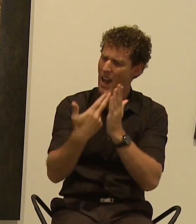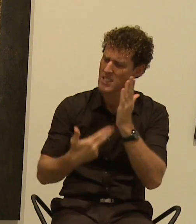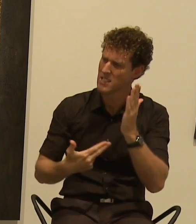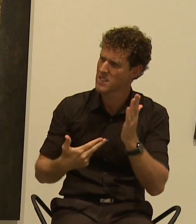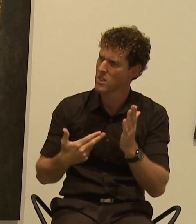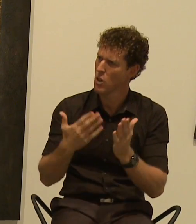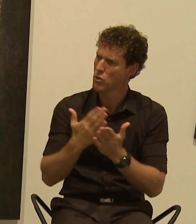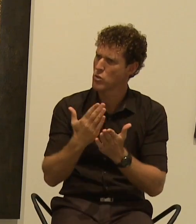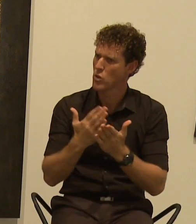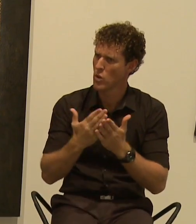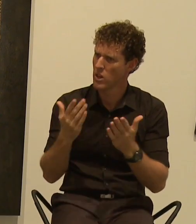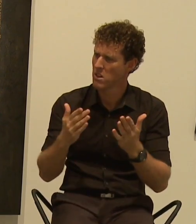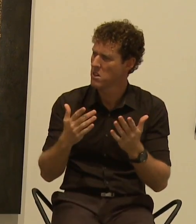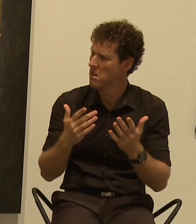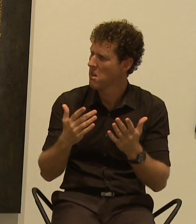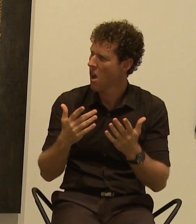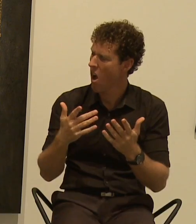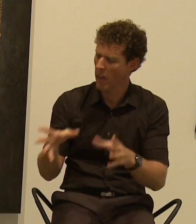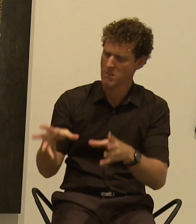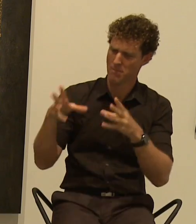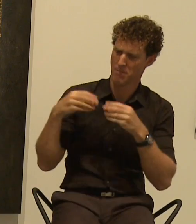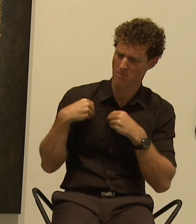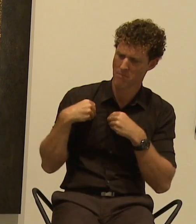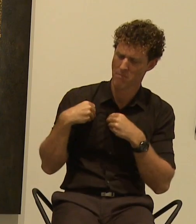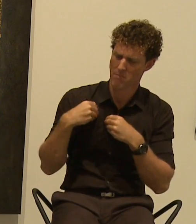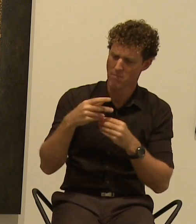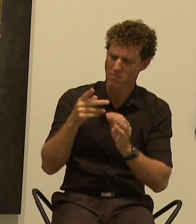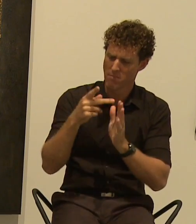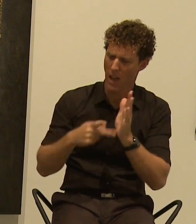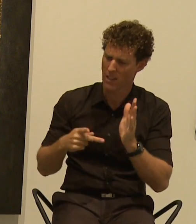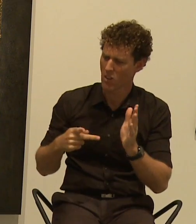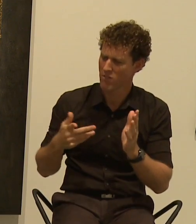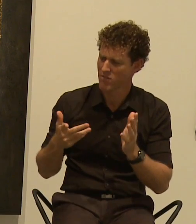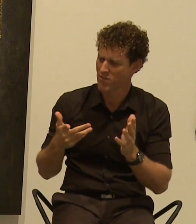inherit kind of modernism. It's a part of